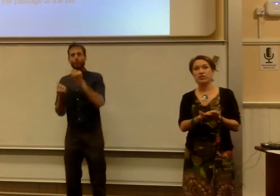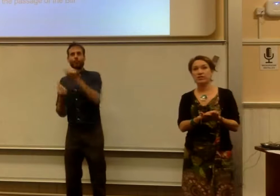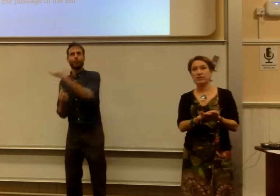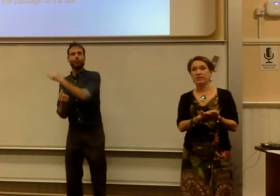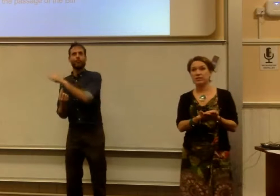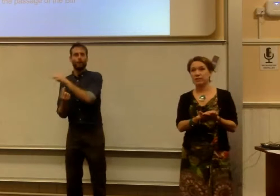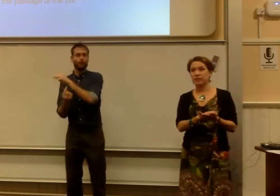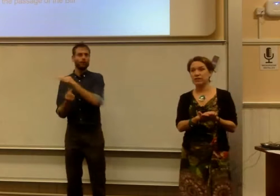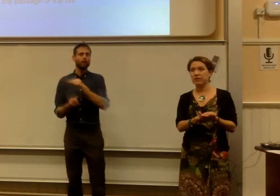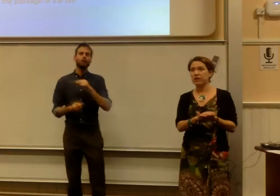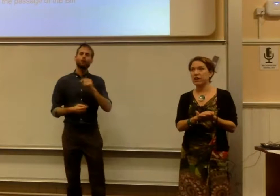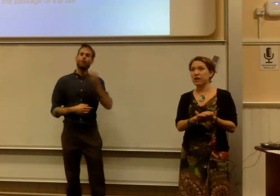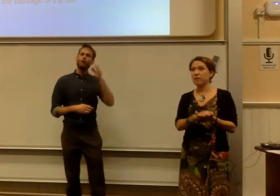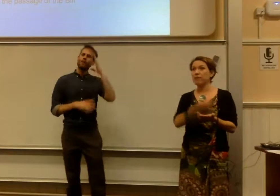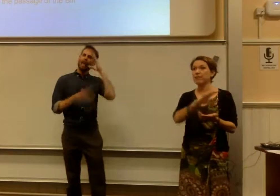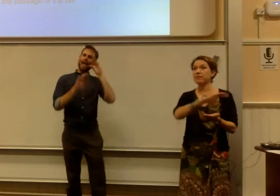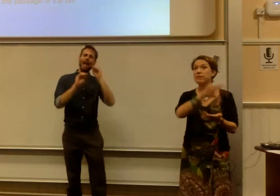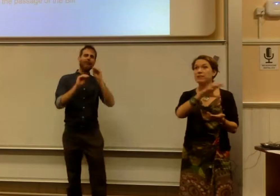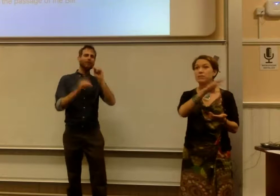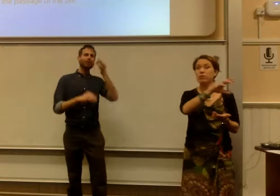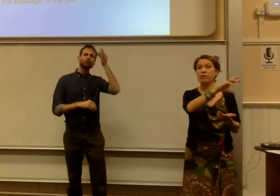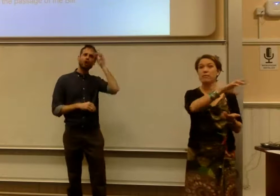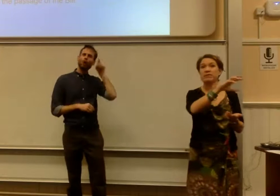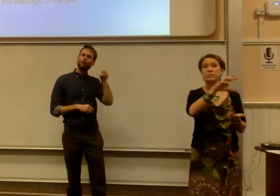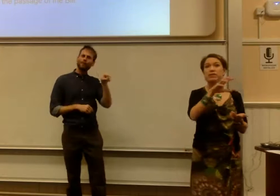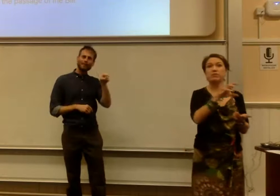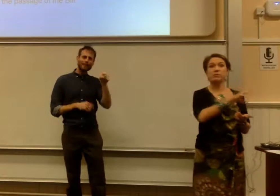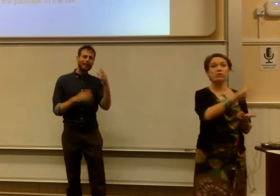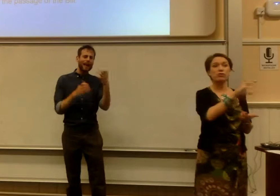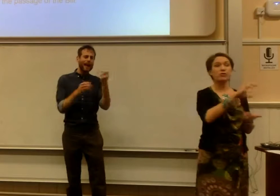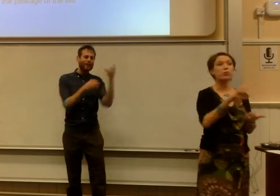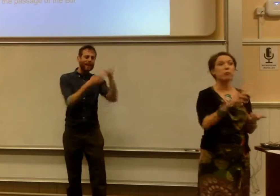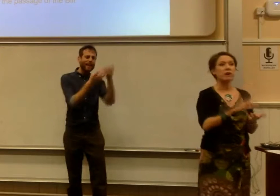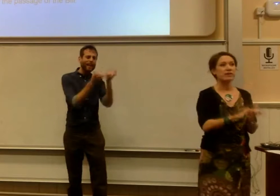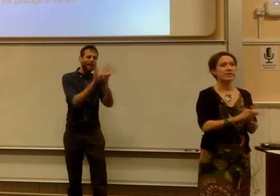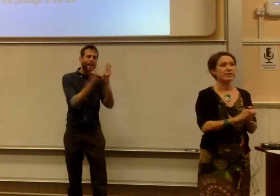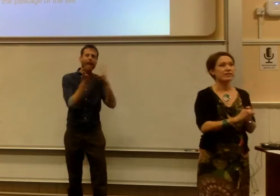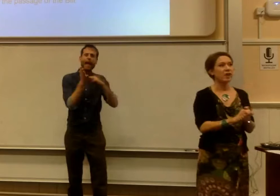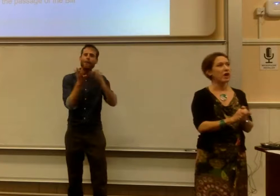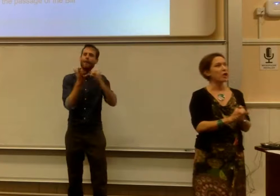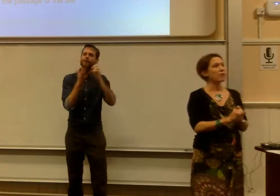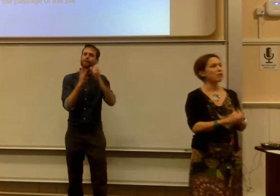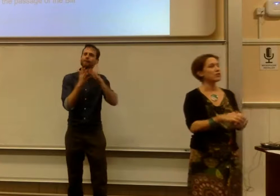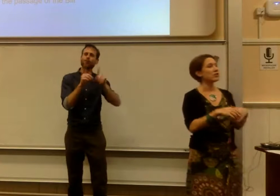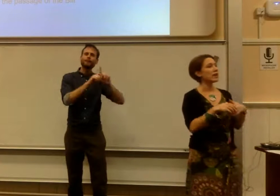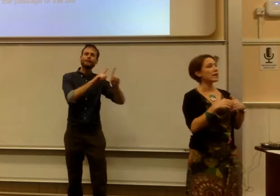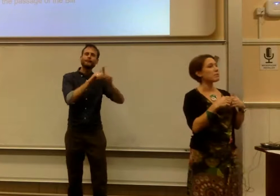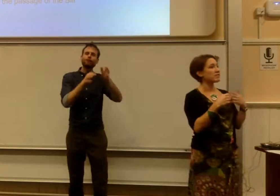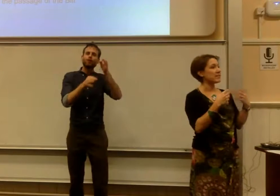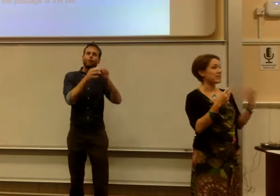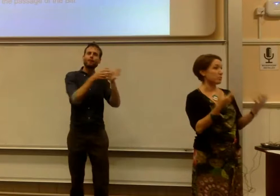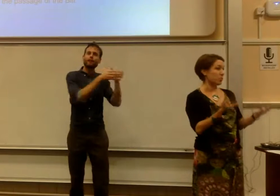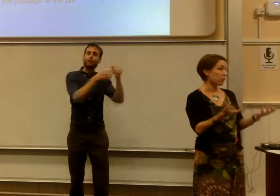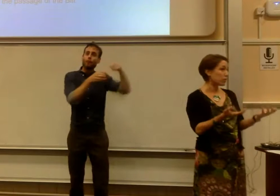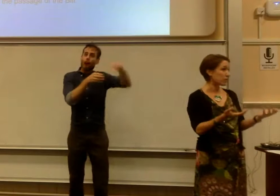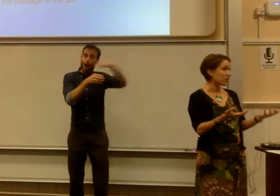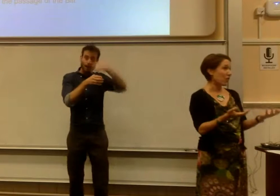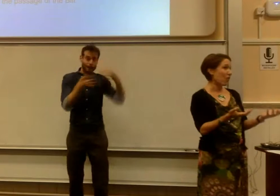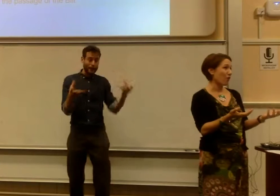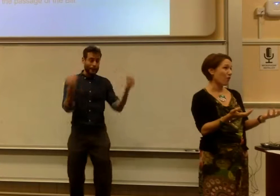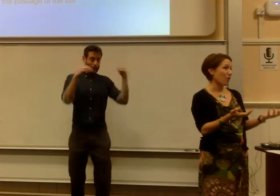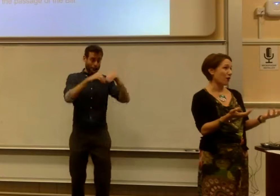which scrutinised the bill and is made up of MSPs from across all parties, voted unanimously in